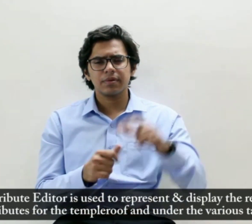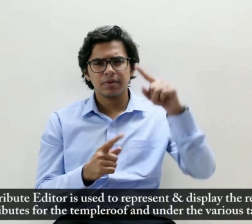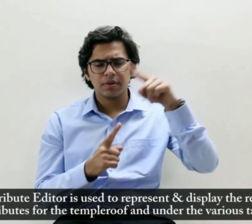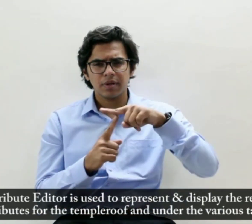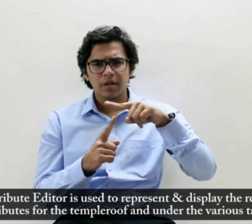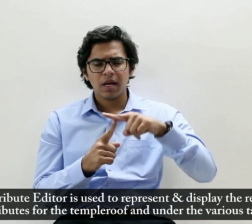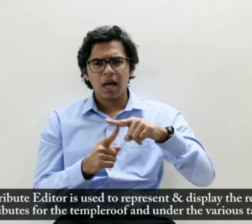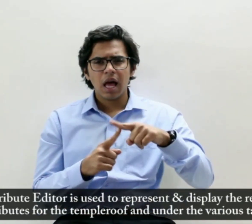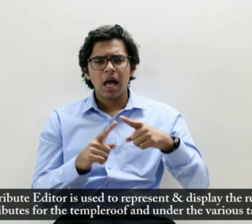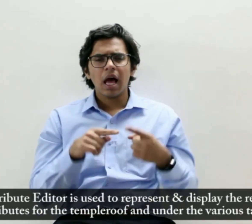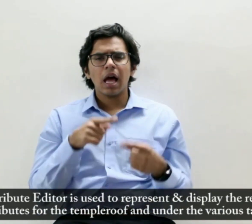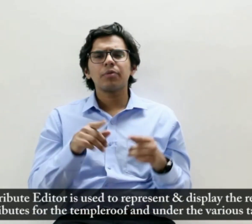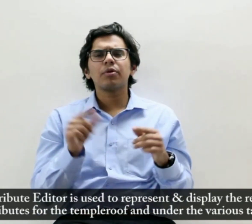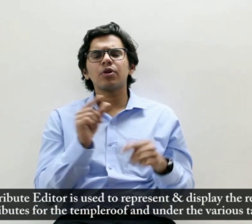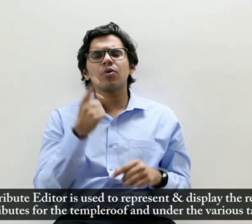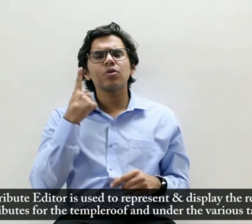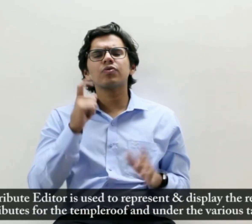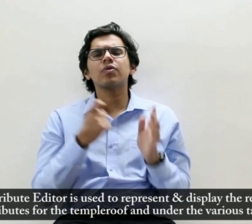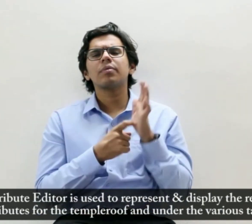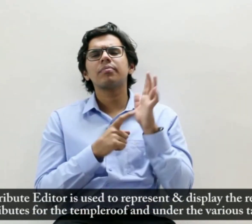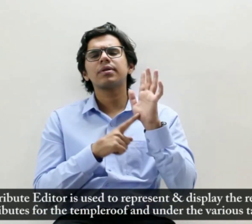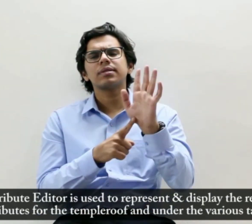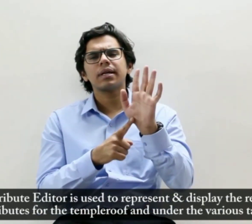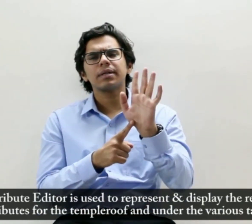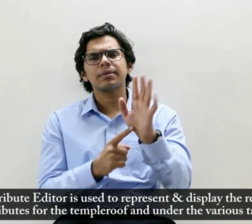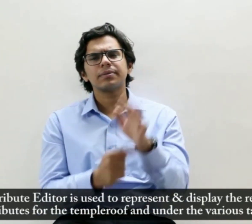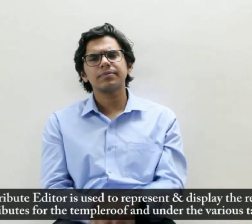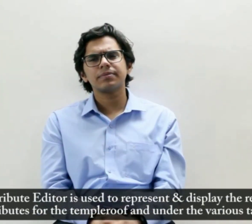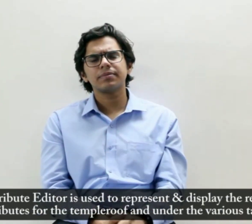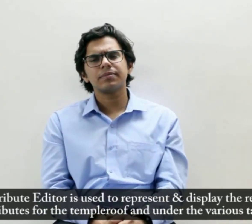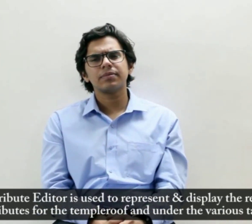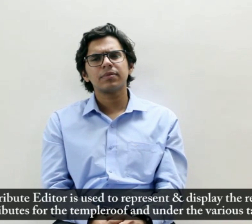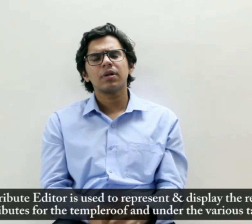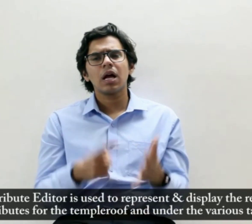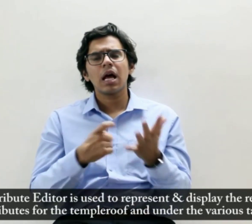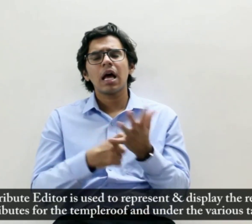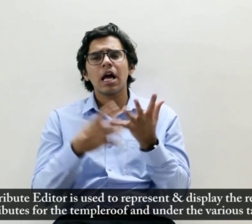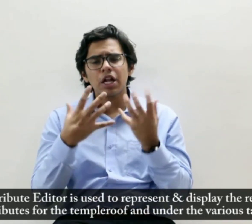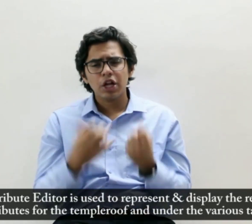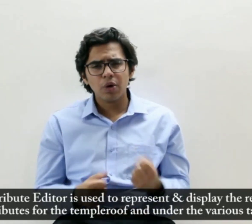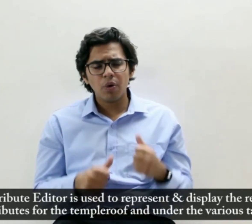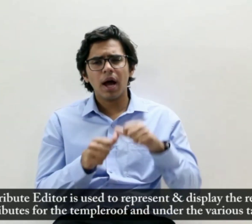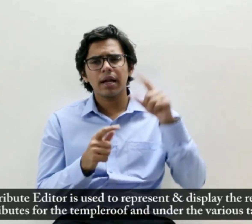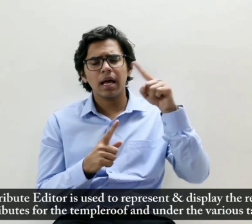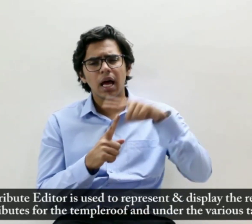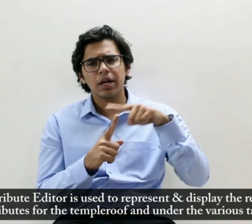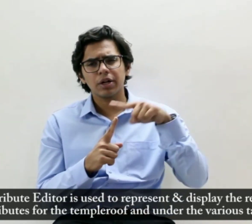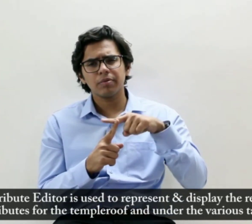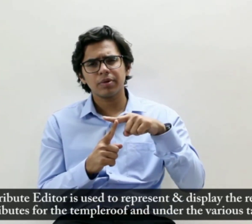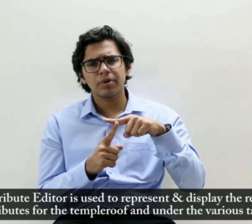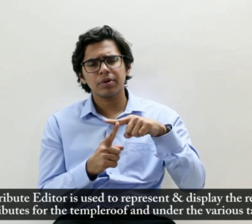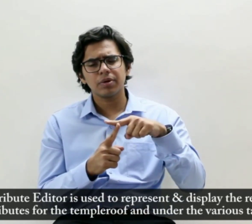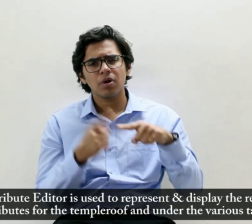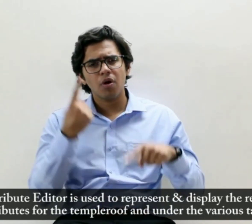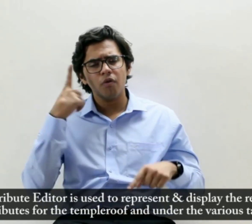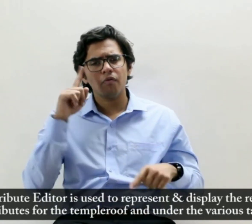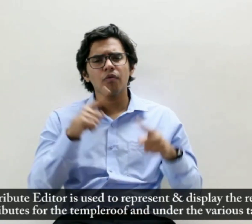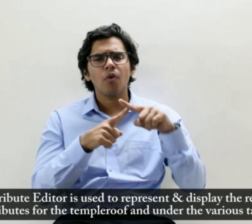The Attribute Editor is used to represent and display the required attributes for the